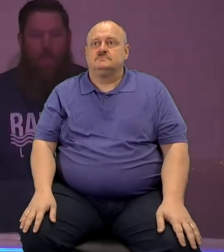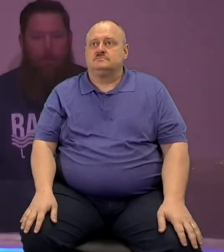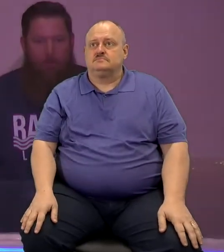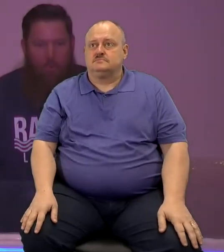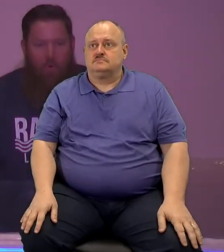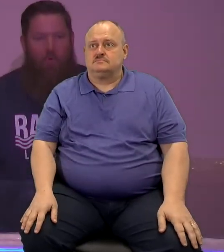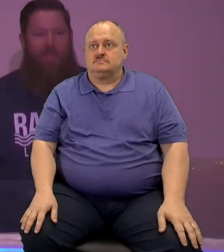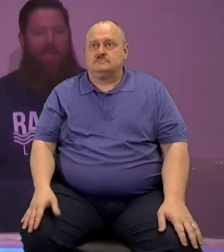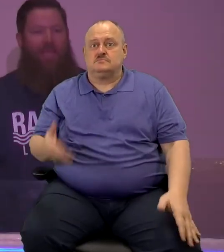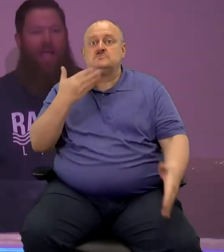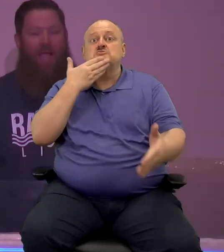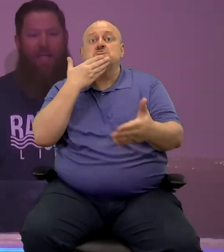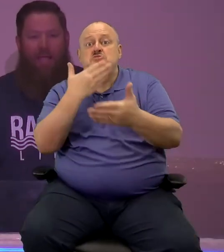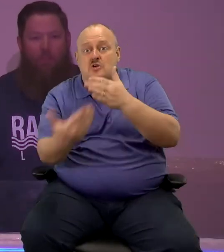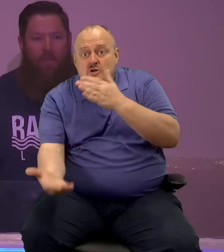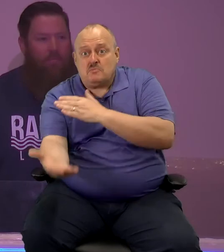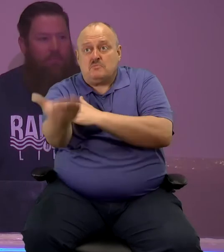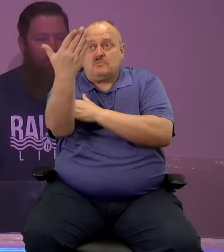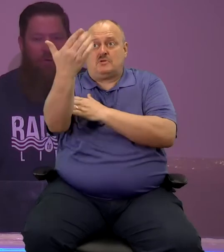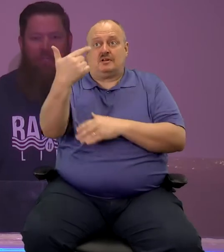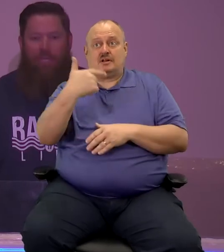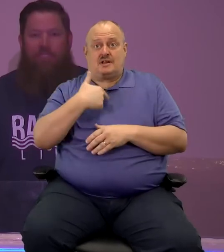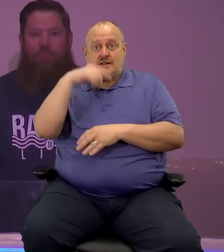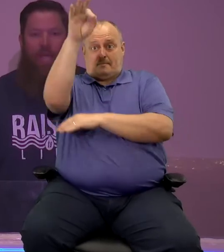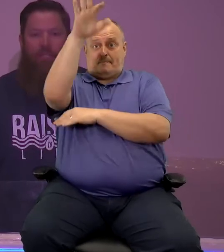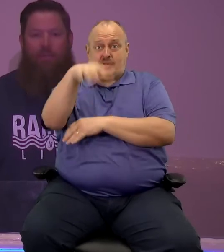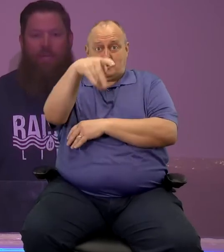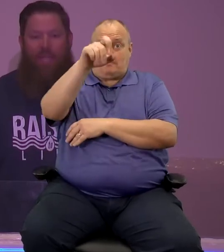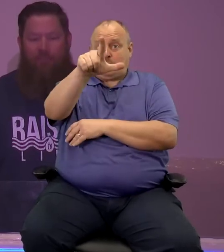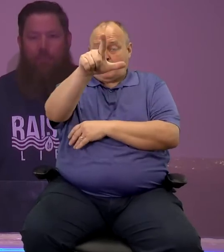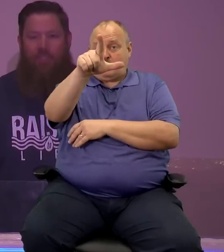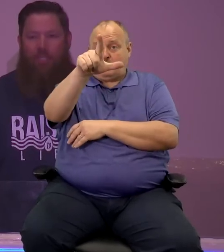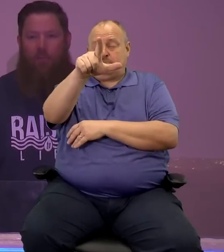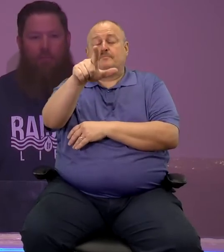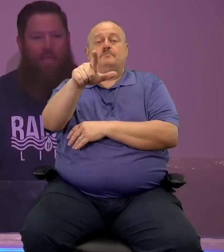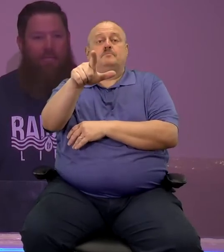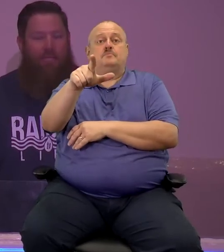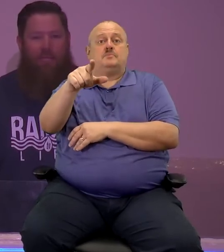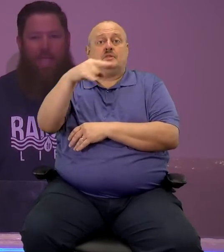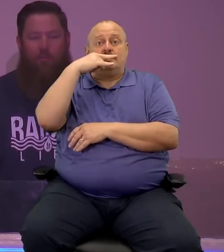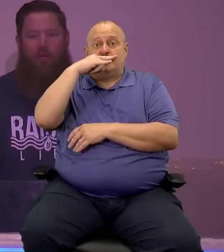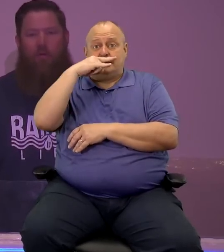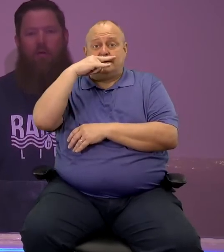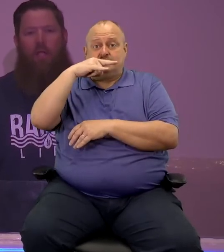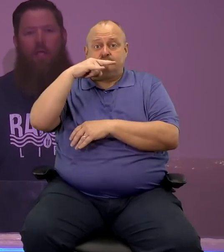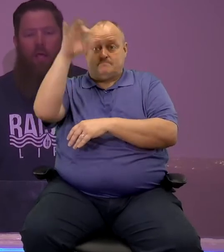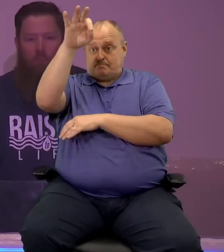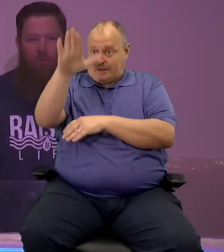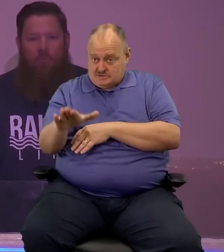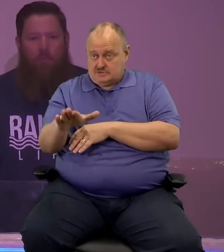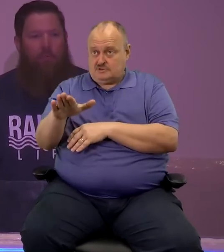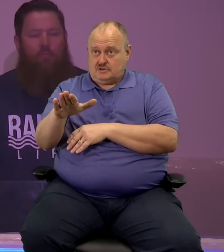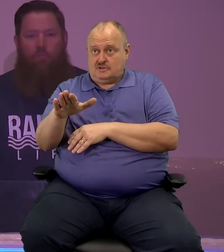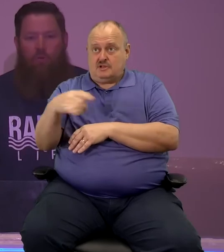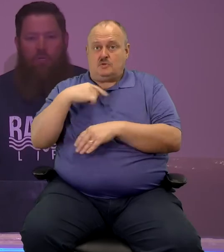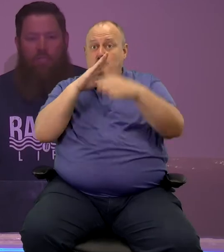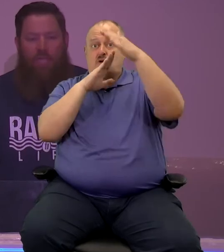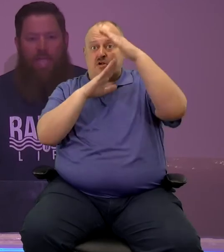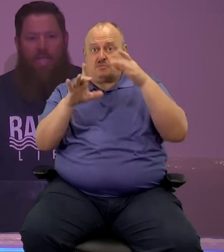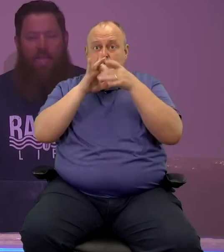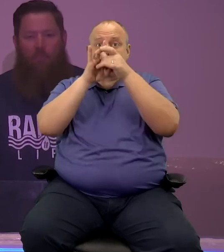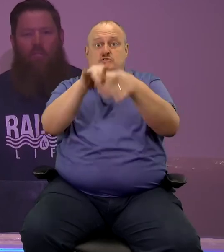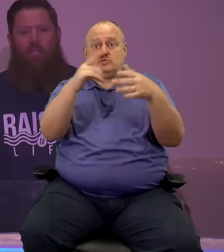Good morning. I am Pastor Paul, the kids' pastor at FBC Opelika, and we are humbled to be able to join